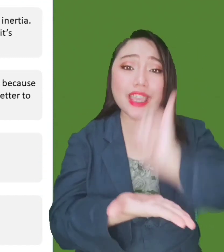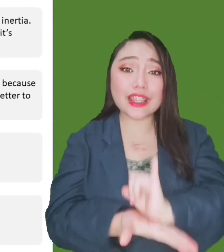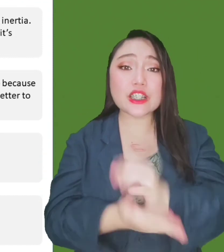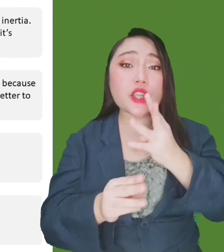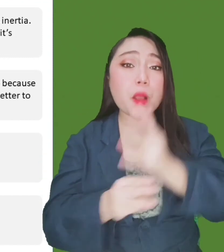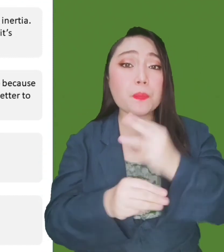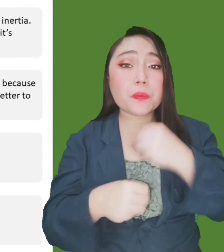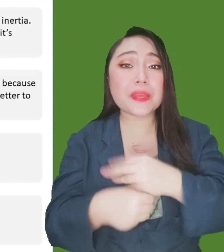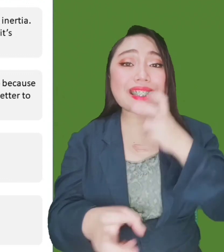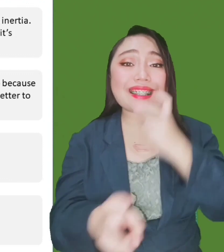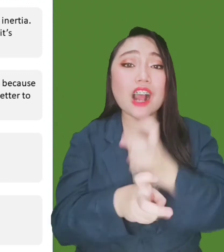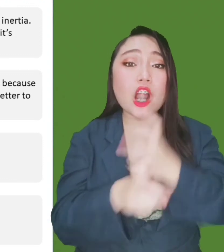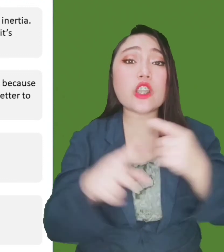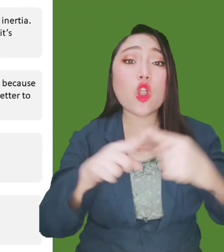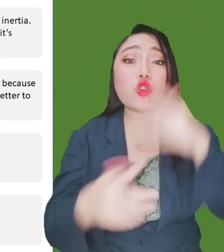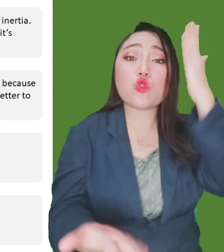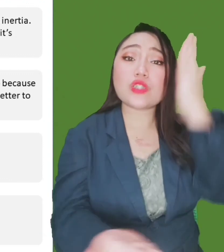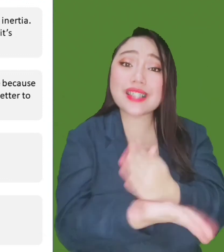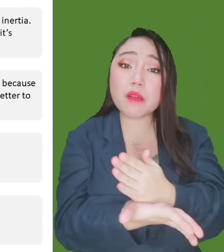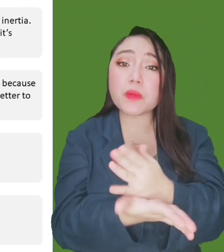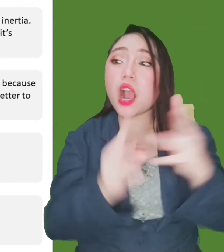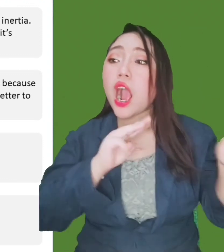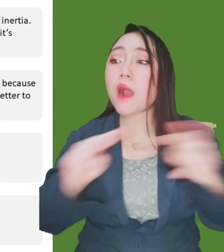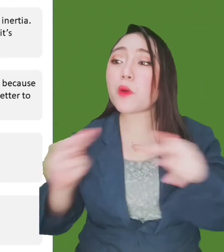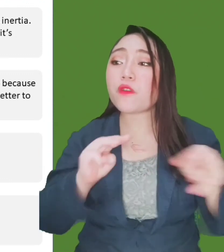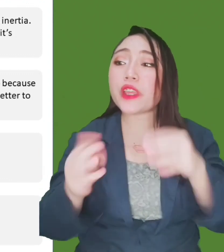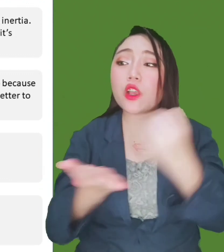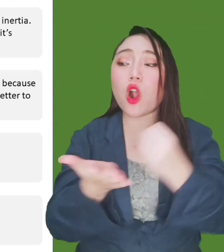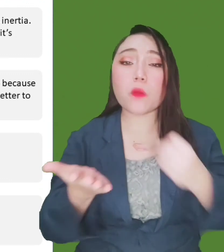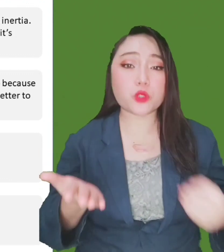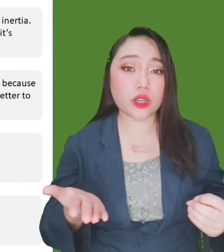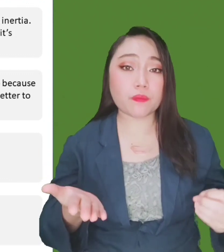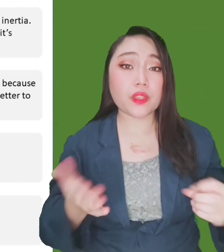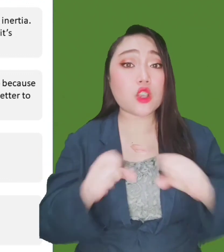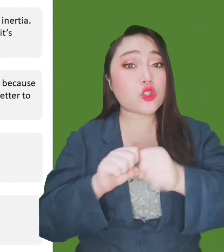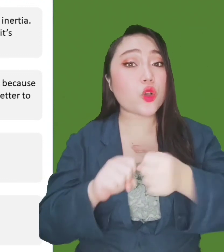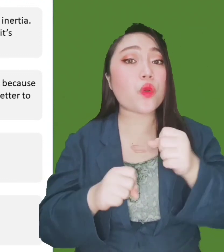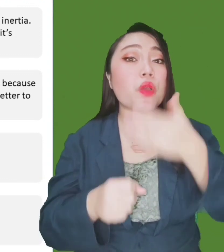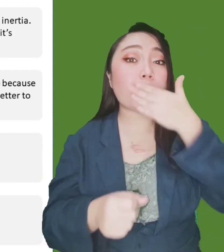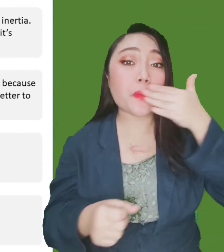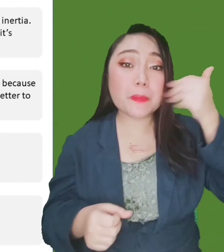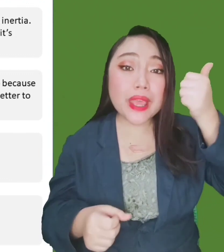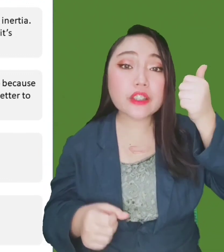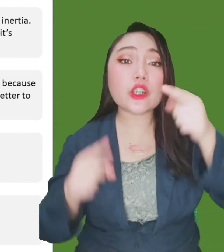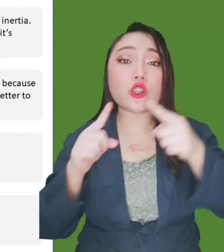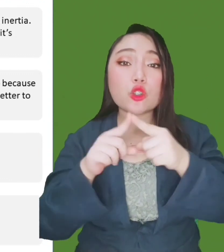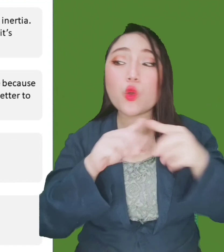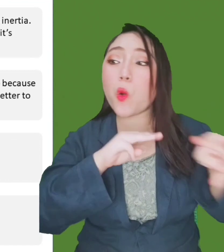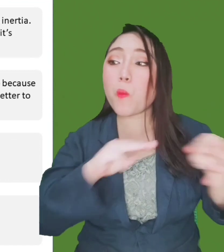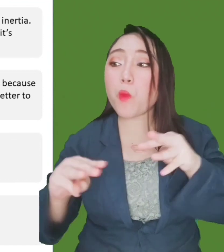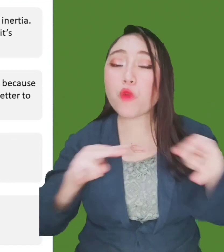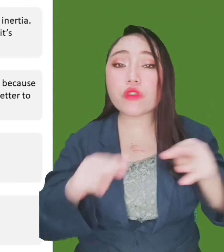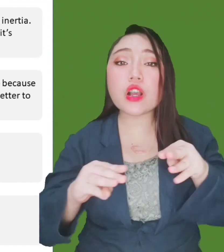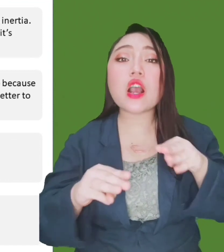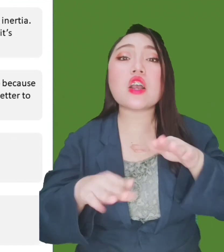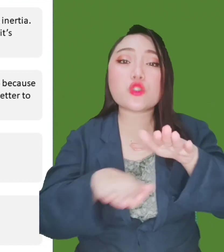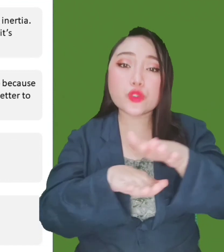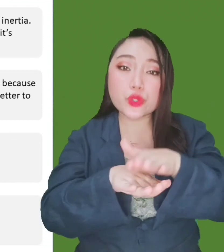motorcycle because inertia makes it hard to stop a moving object. It will be better